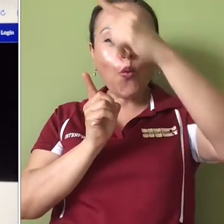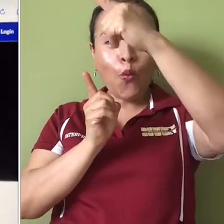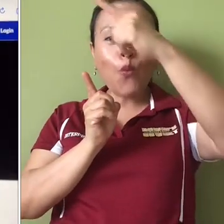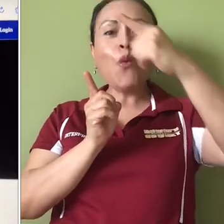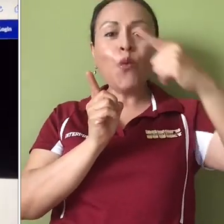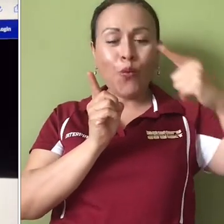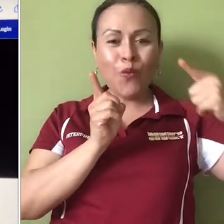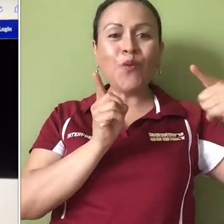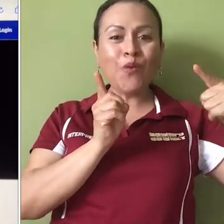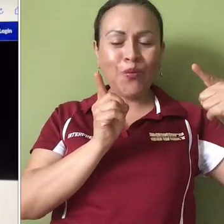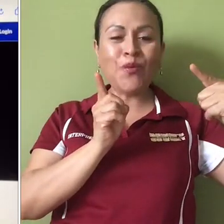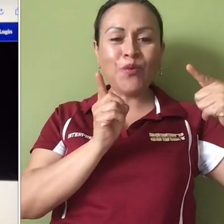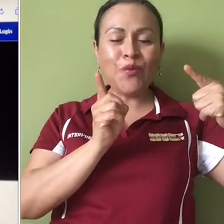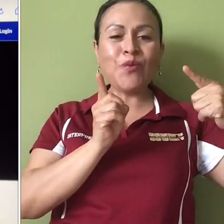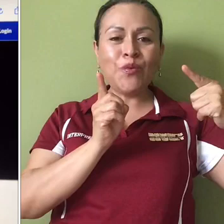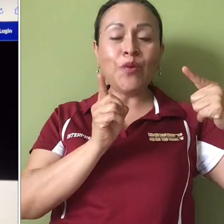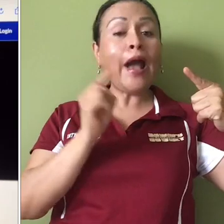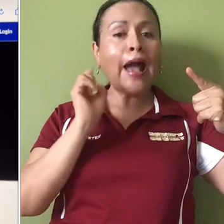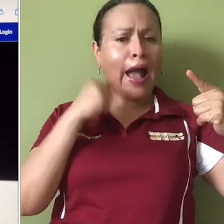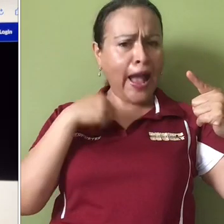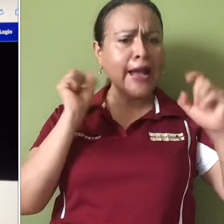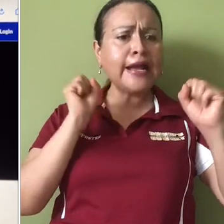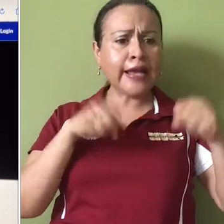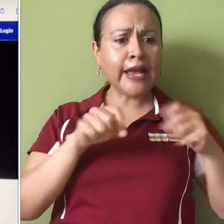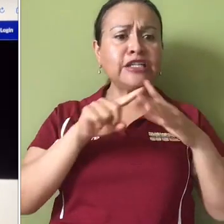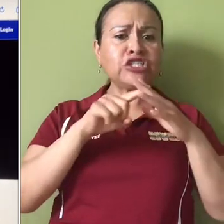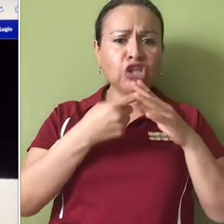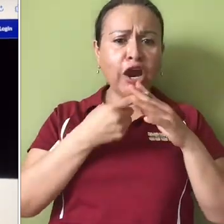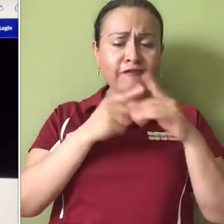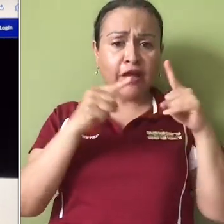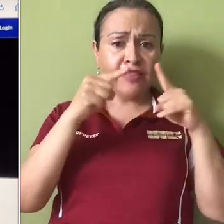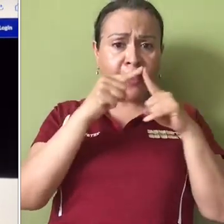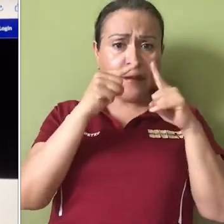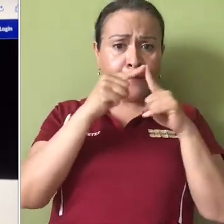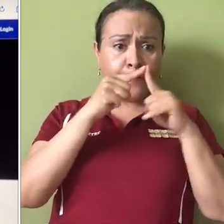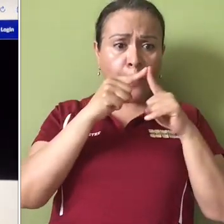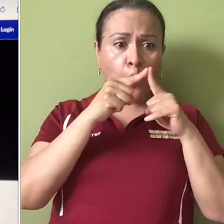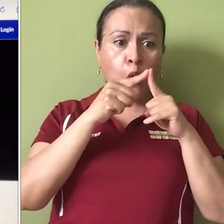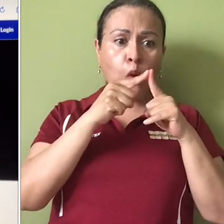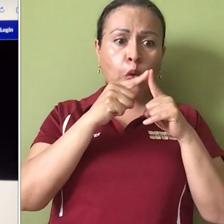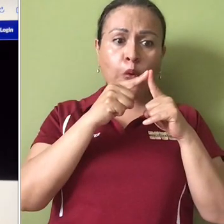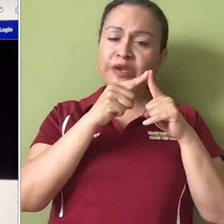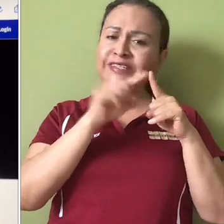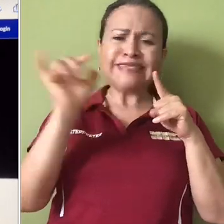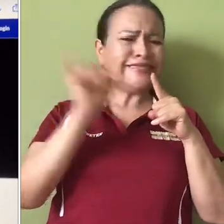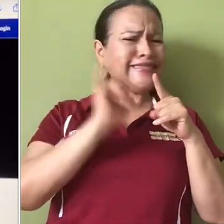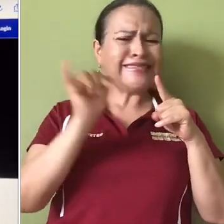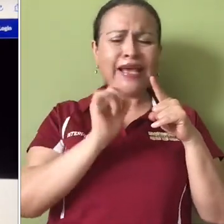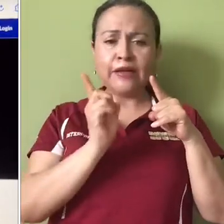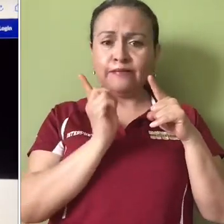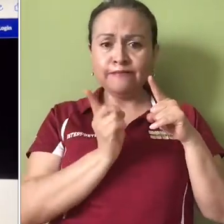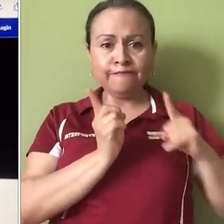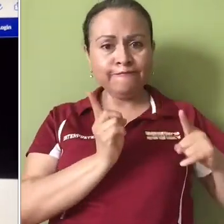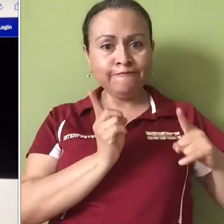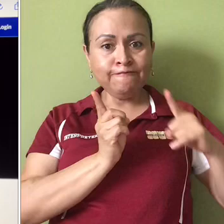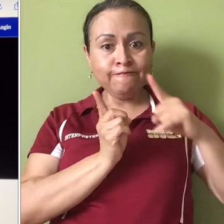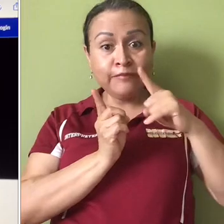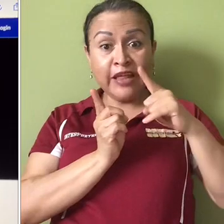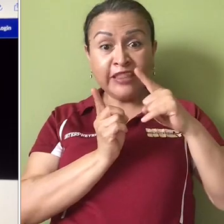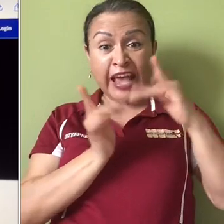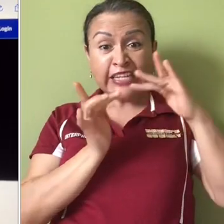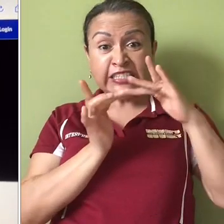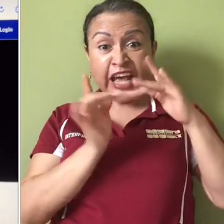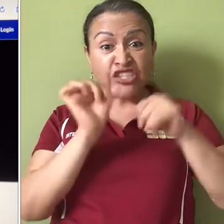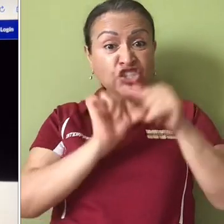right over here. And I can always do that. I can just start from this point and go in the same direction as this line, and I will never intersect. I'm not getting